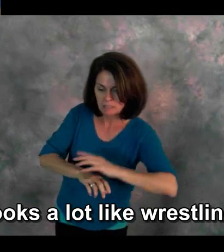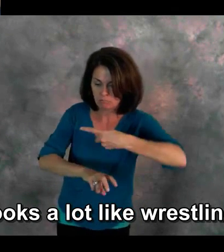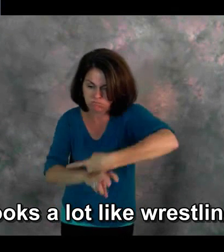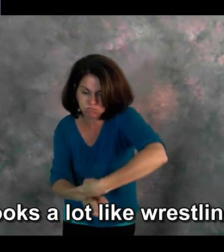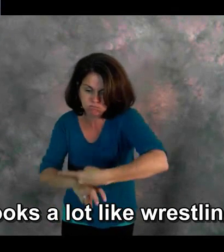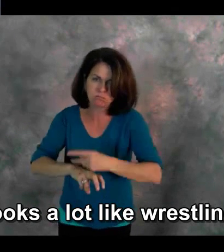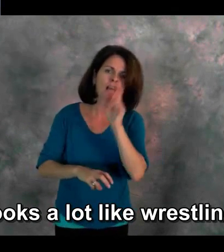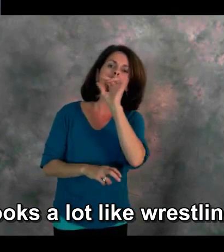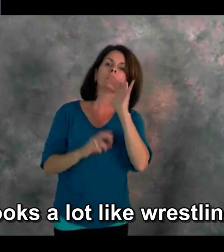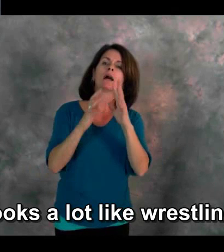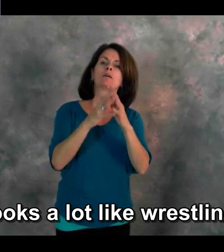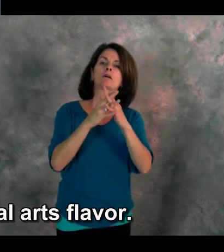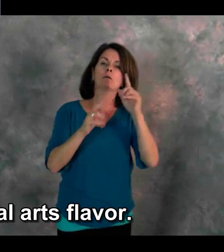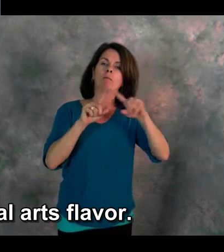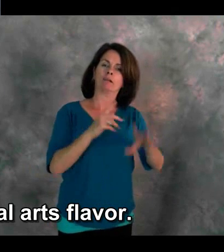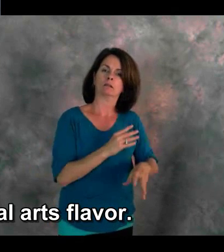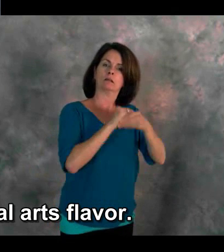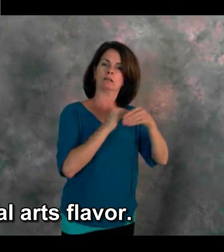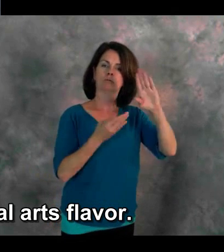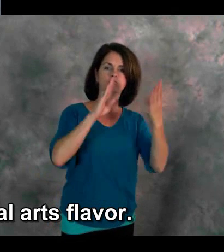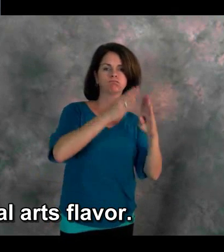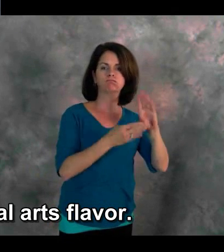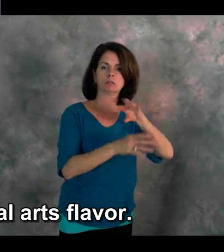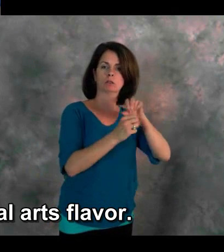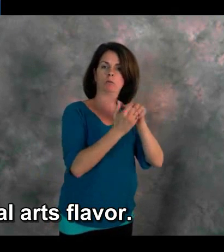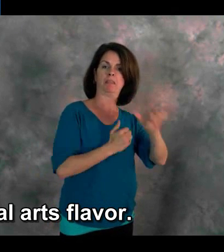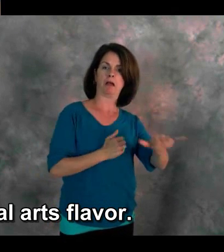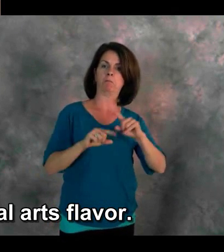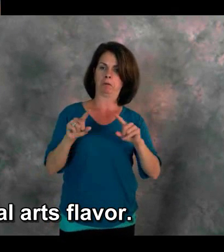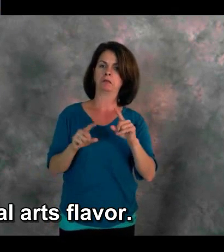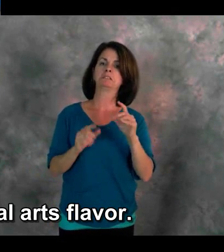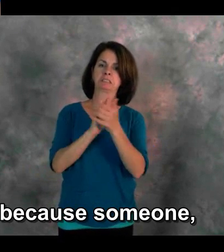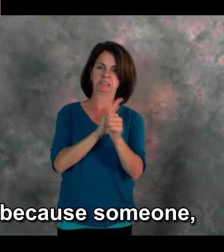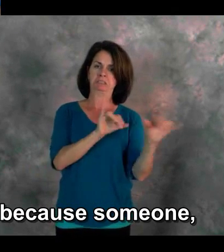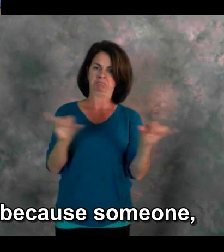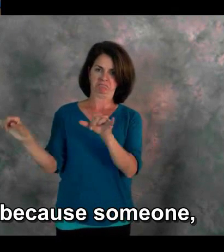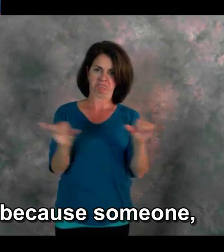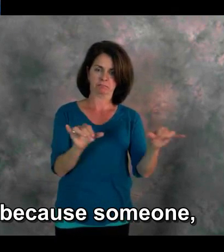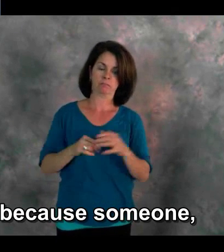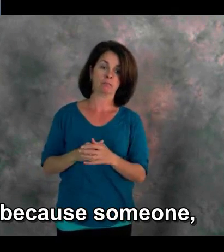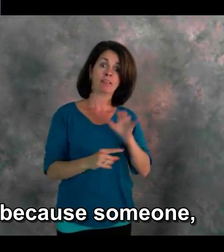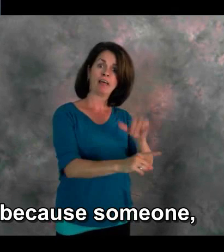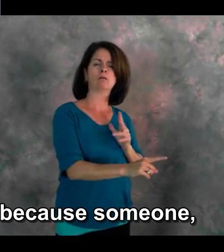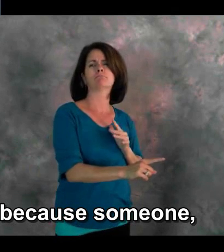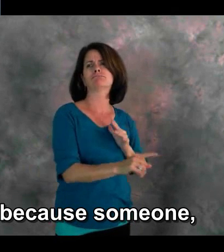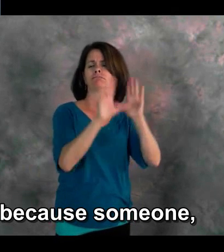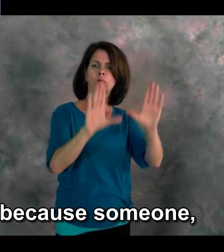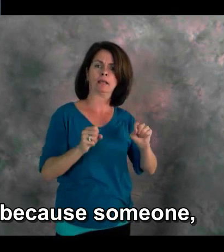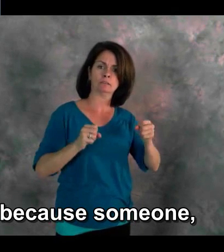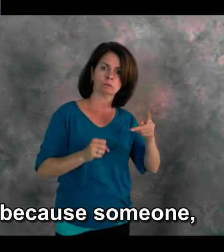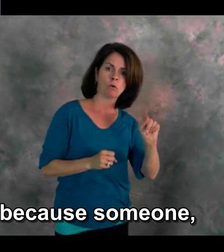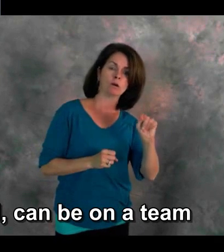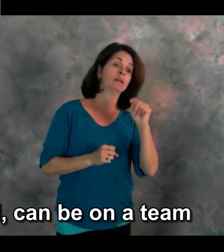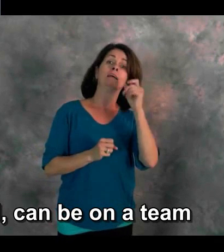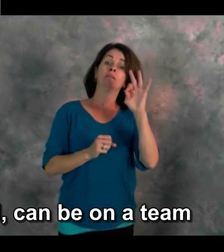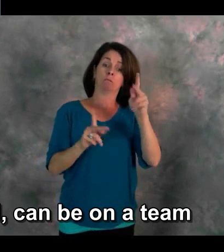it looks a lot like wrestling, just with a martial arts flavor. And again, it's a great sport